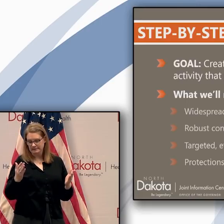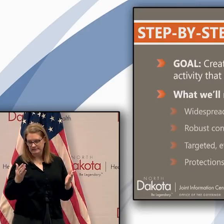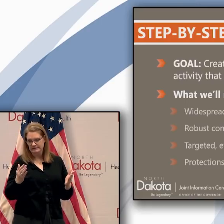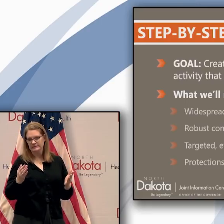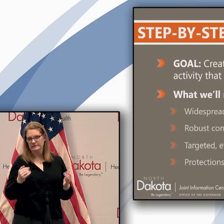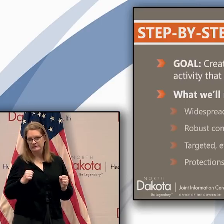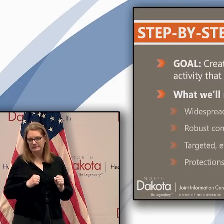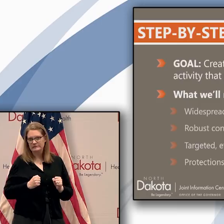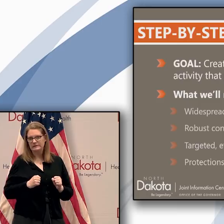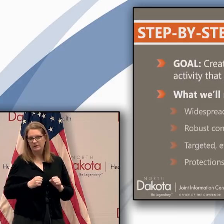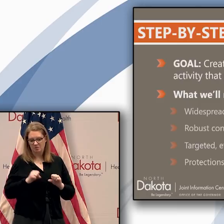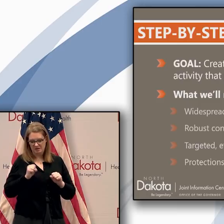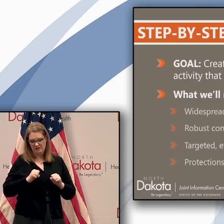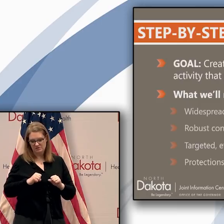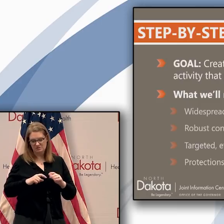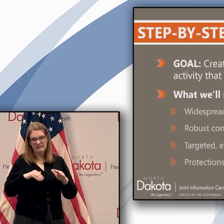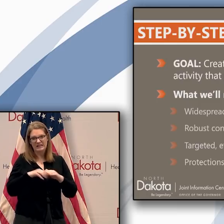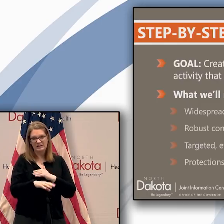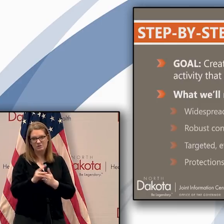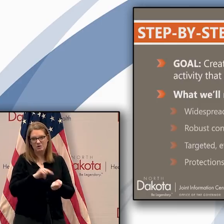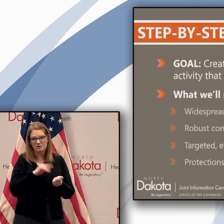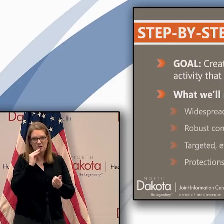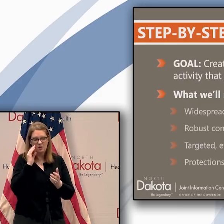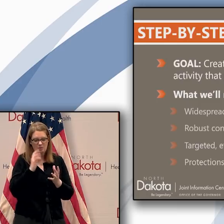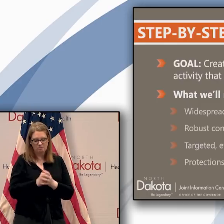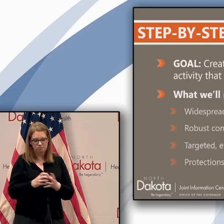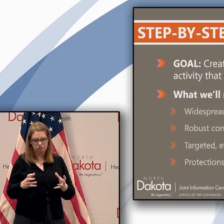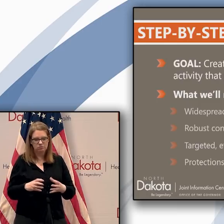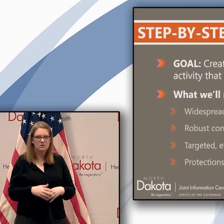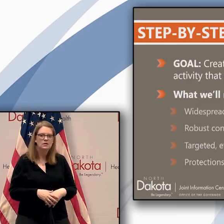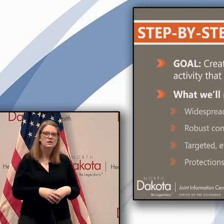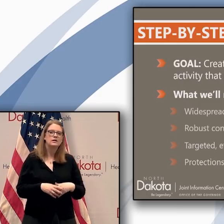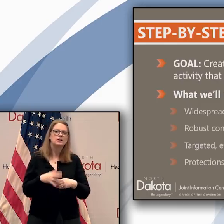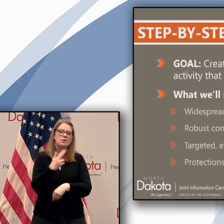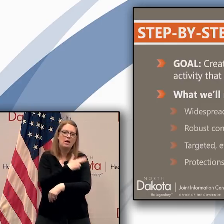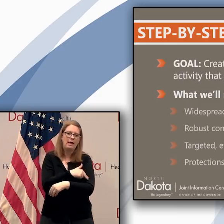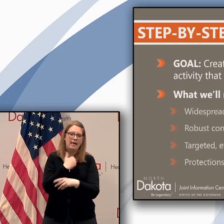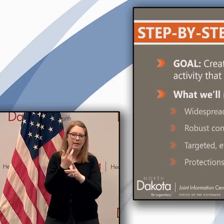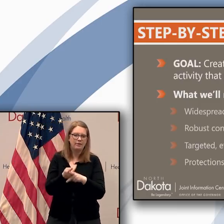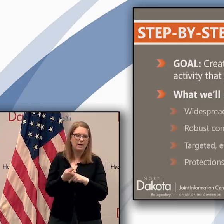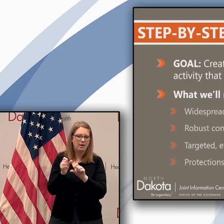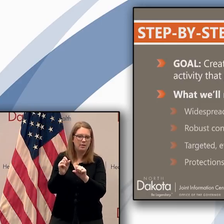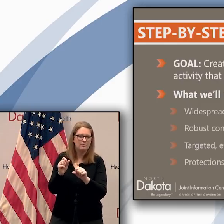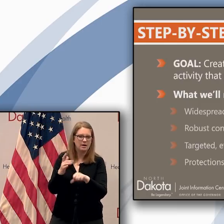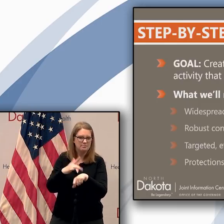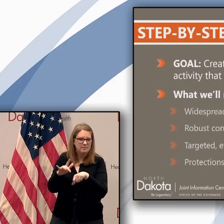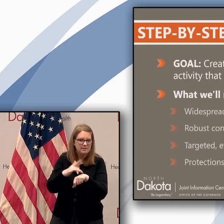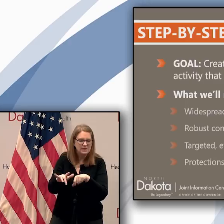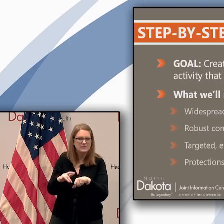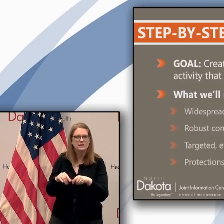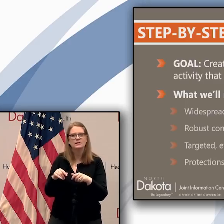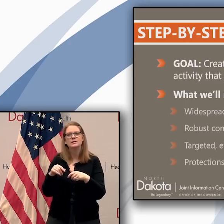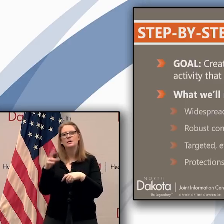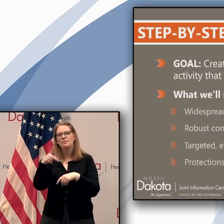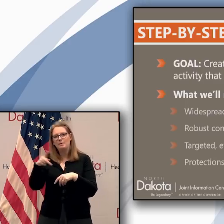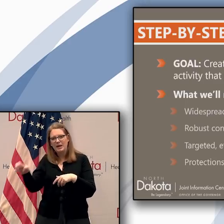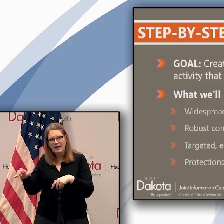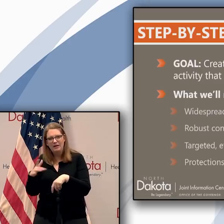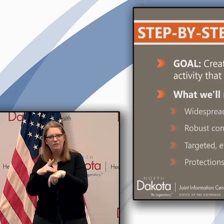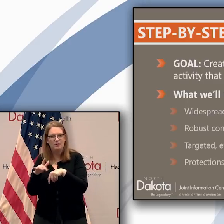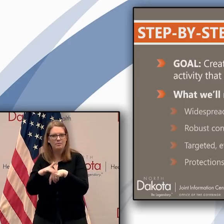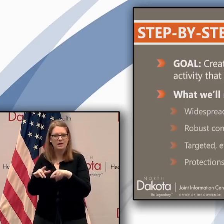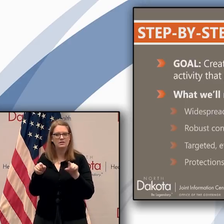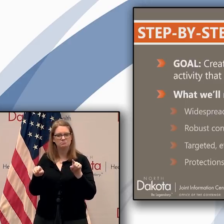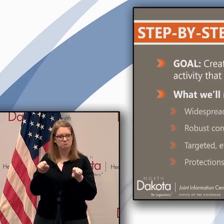that potential infection. Sufficient healthcare capacity, we think we've got that one nailed. Ample PP availability, that one we're making